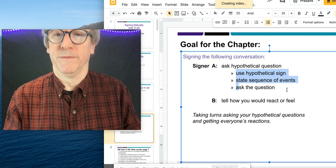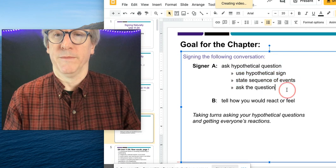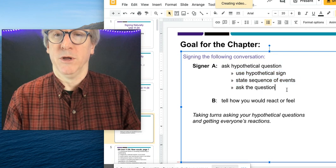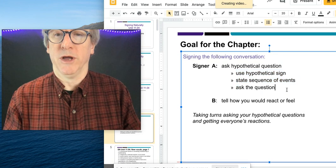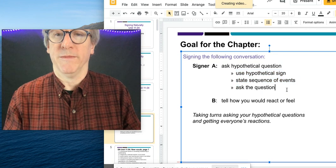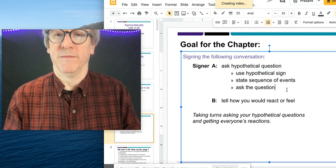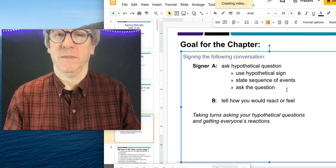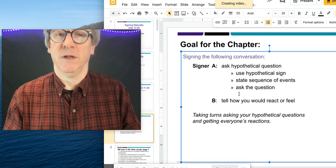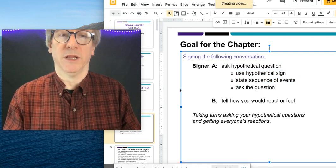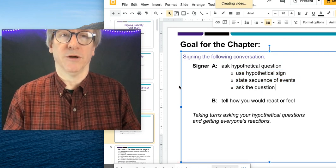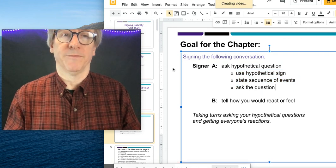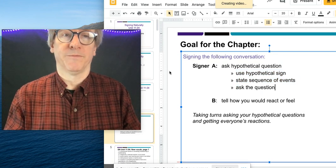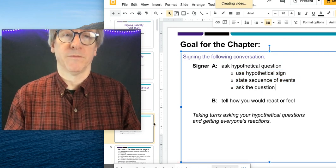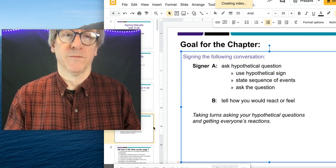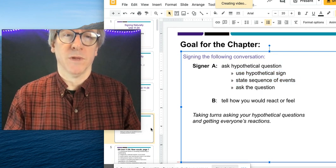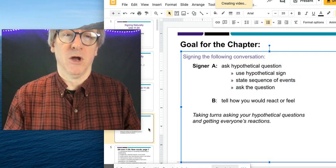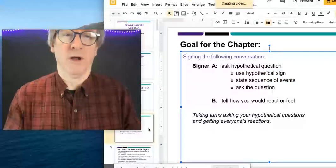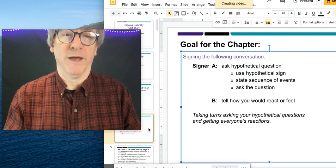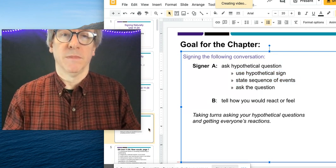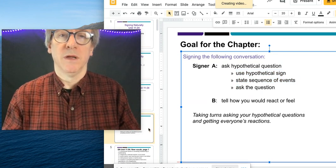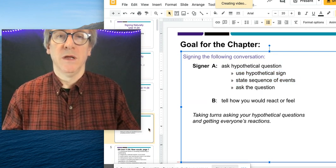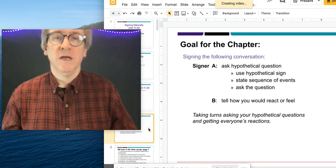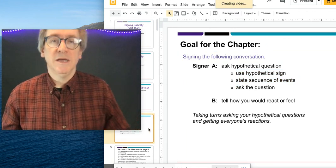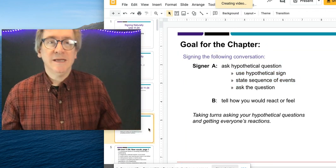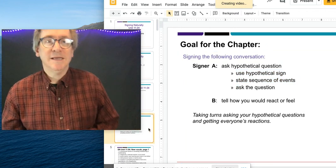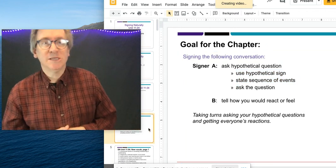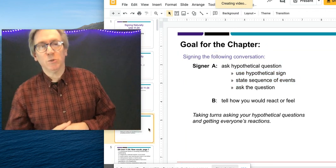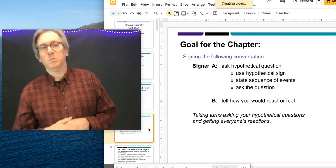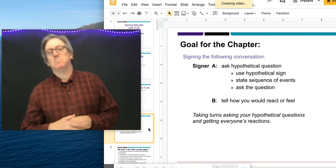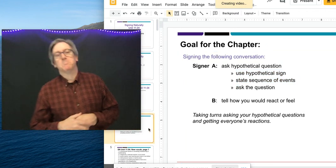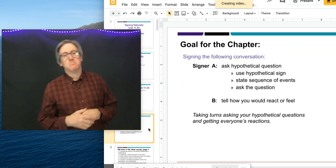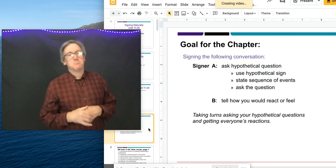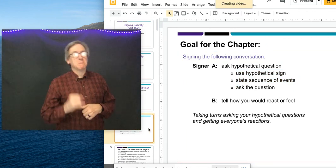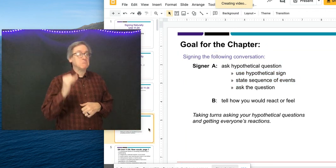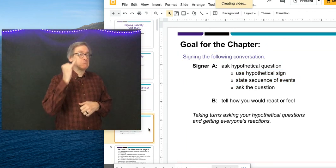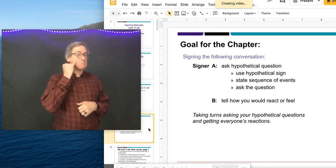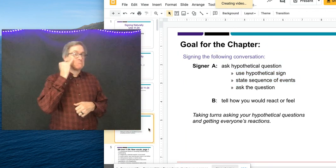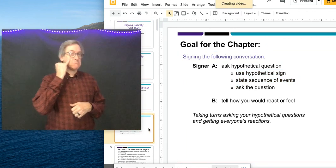There. Okay. A little bit clearer. Okay. So